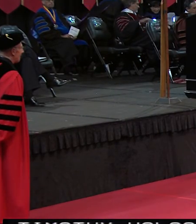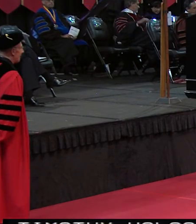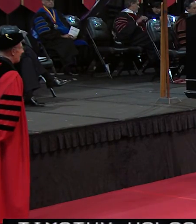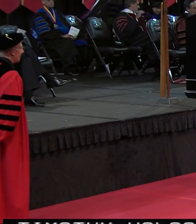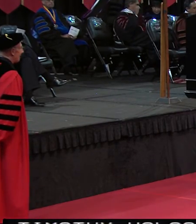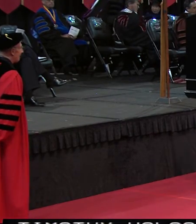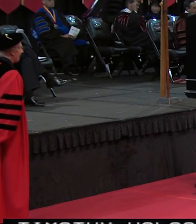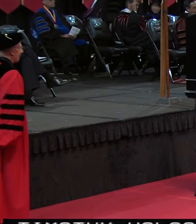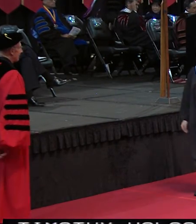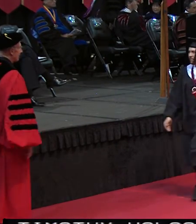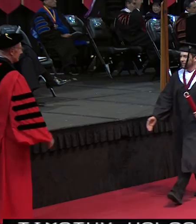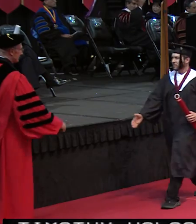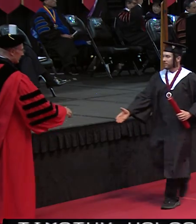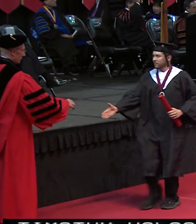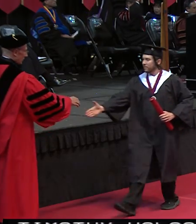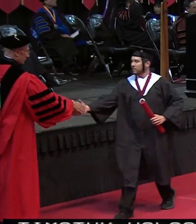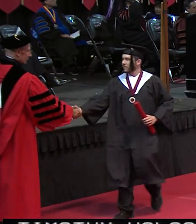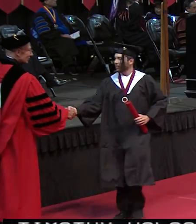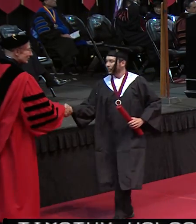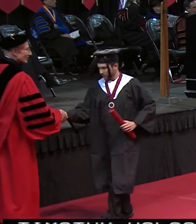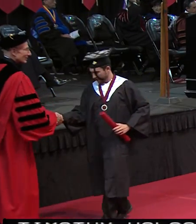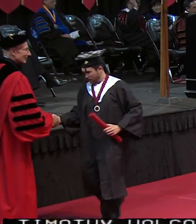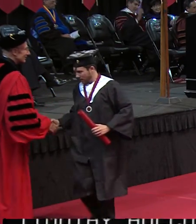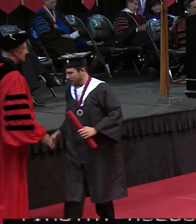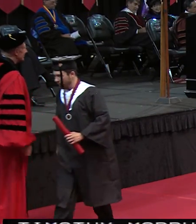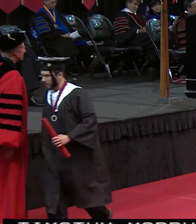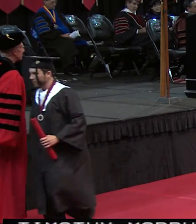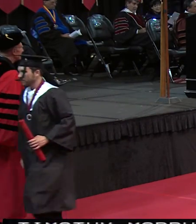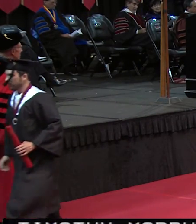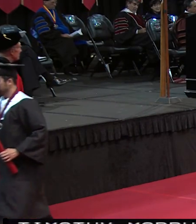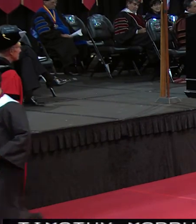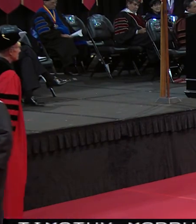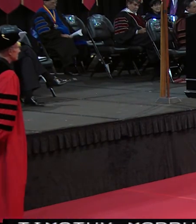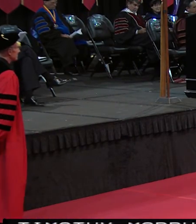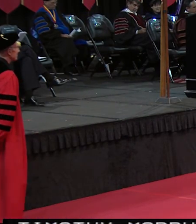For the Bachelor of Arts in English,